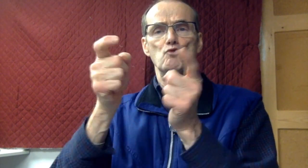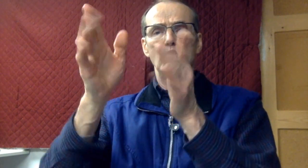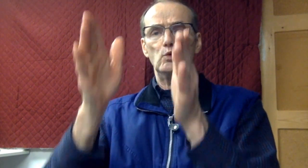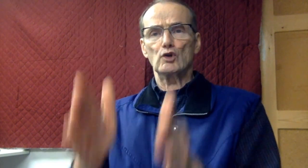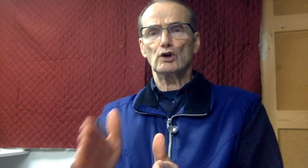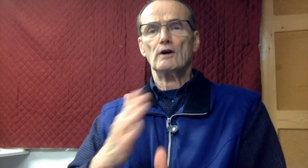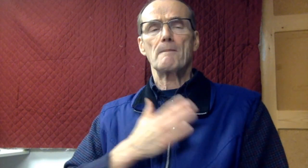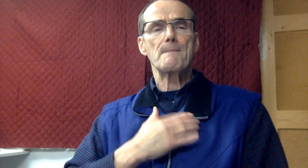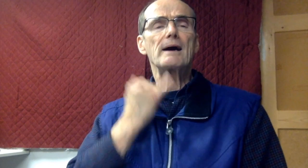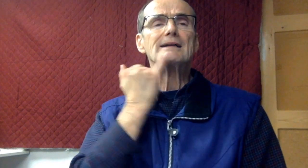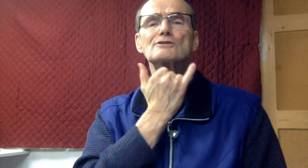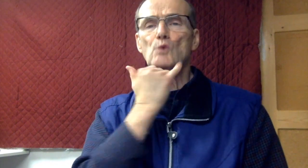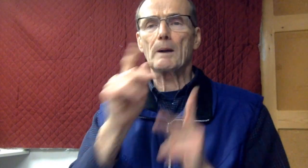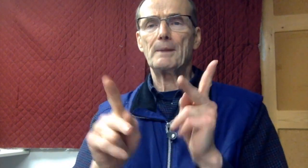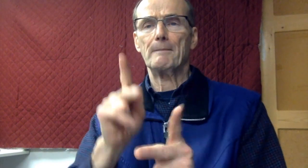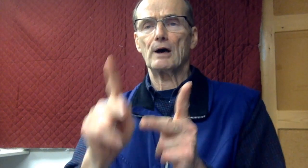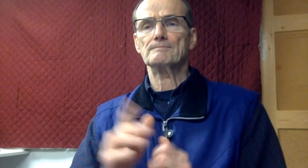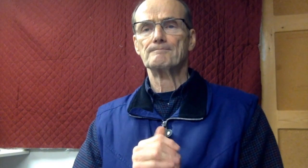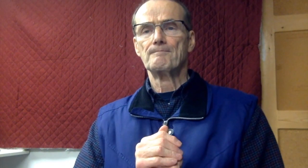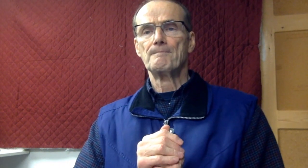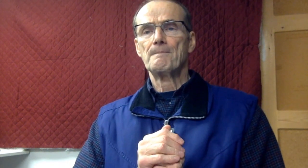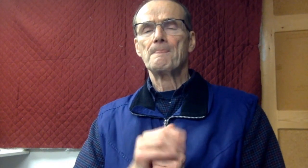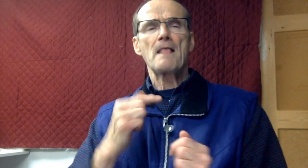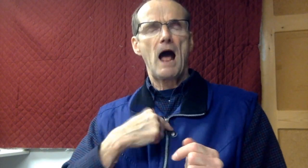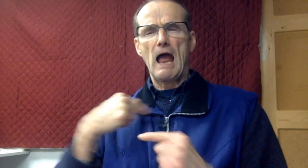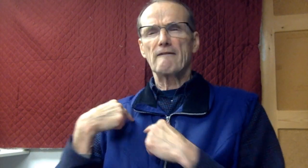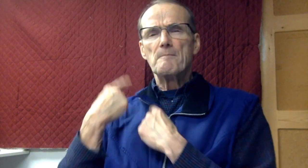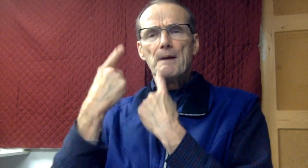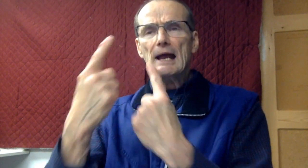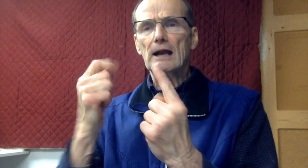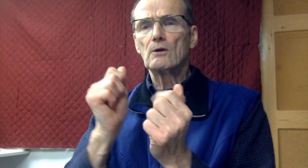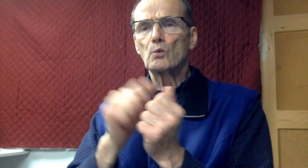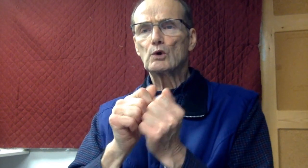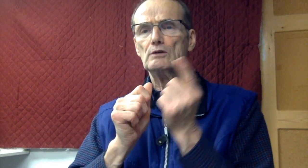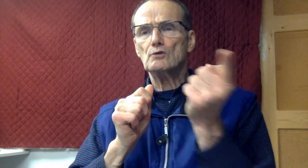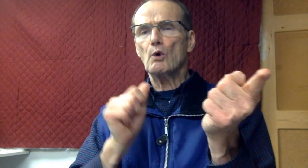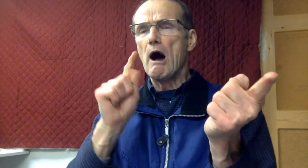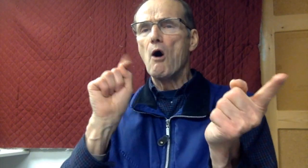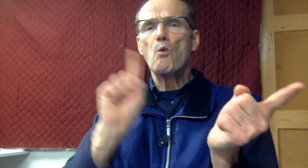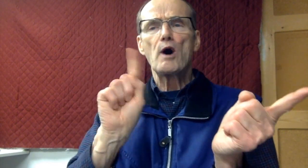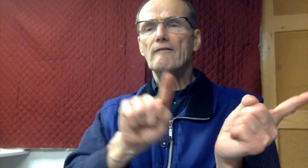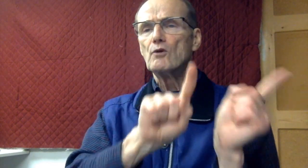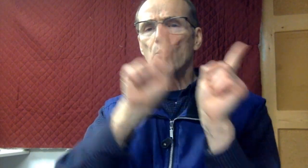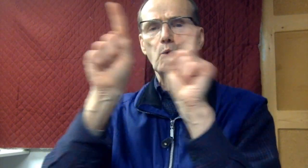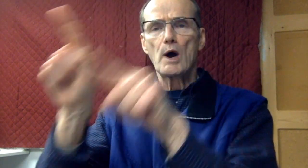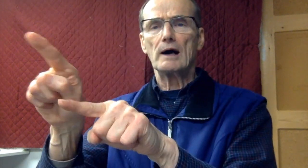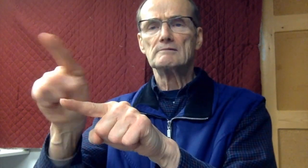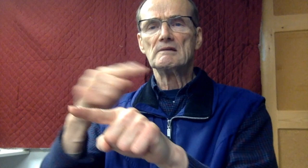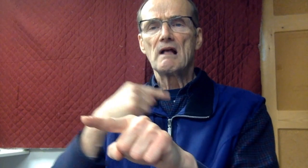It was I who took you from the pasture, and from the care of the flock to be commander of my people Israel.